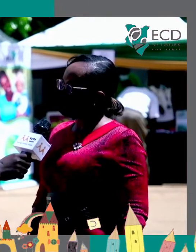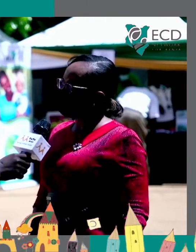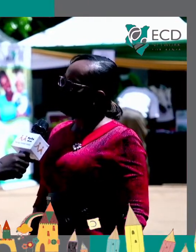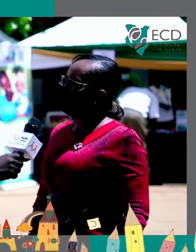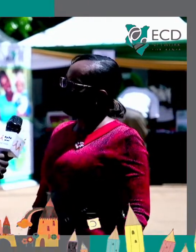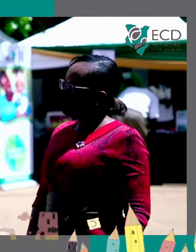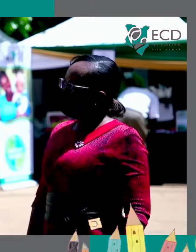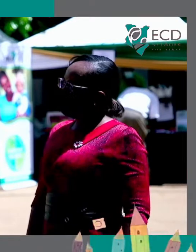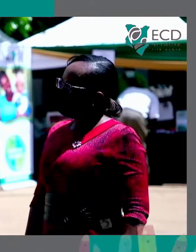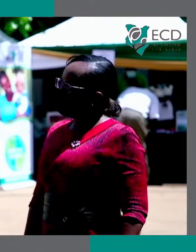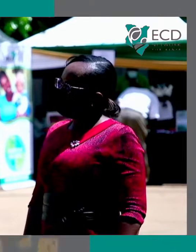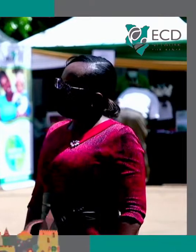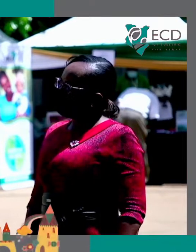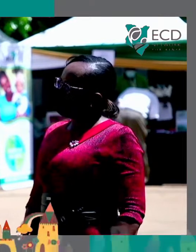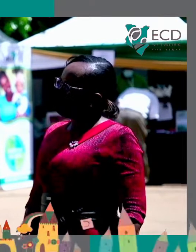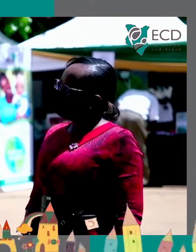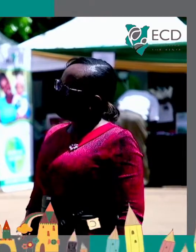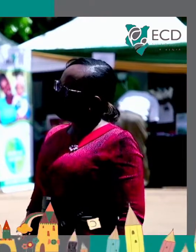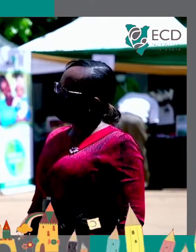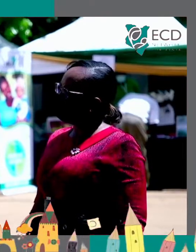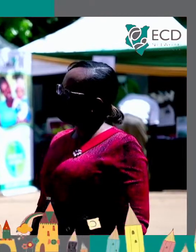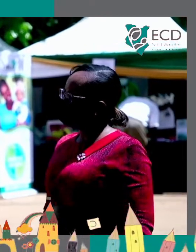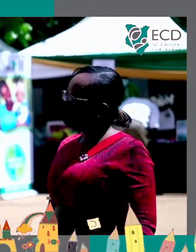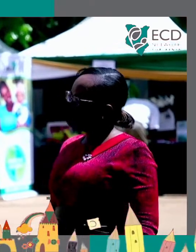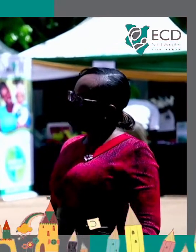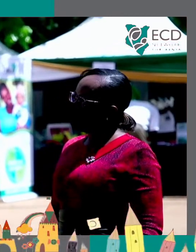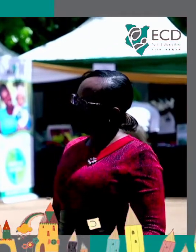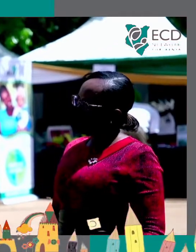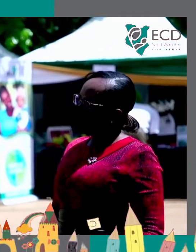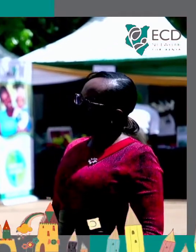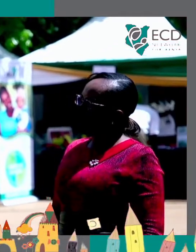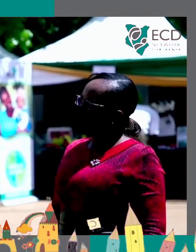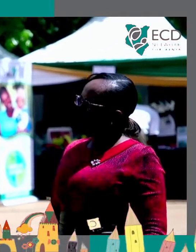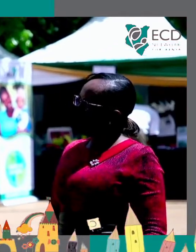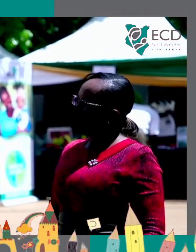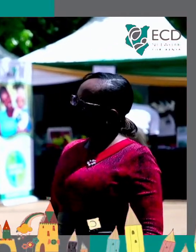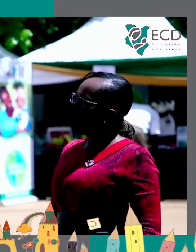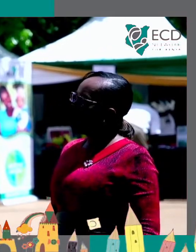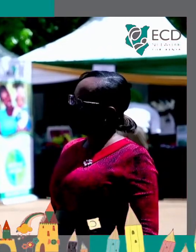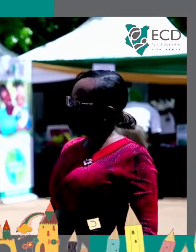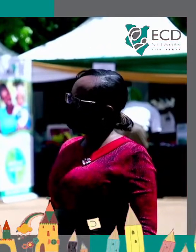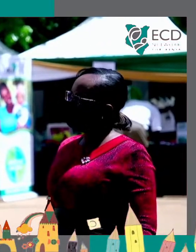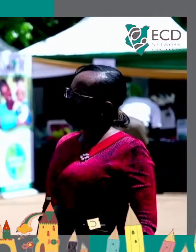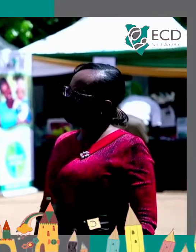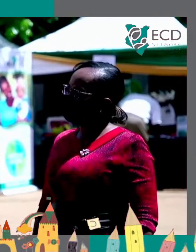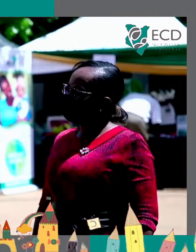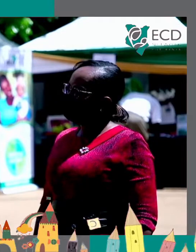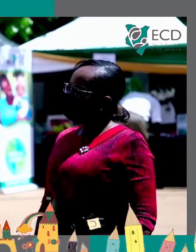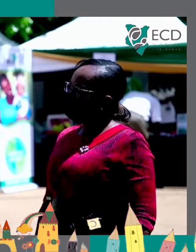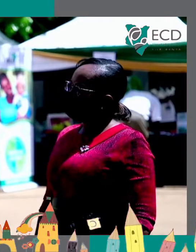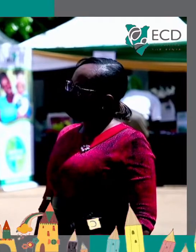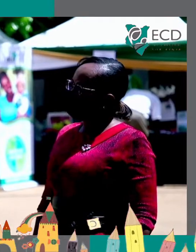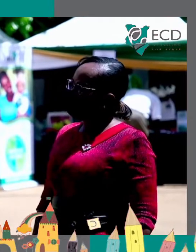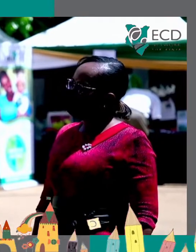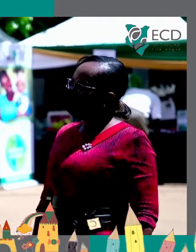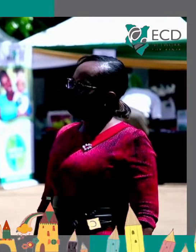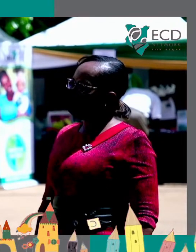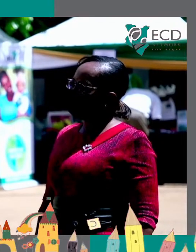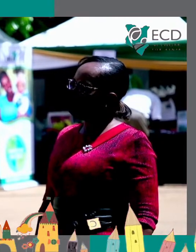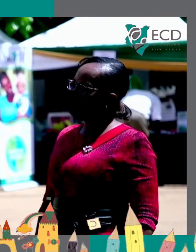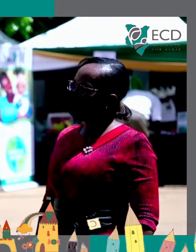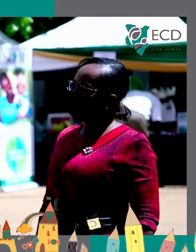community level. And we understand we are talking about the health of children and COVID-19, and as a